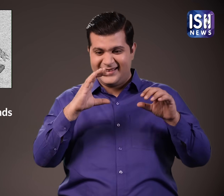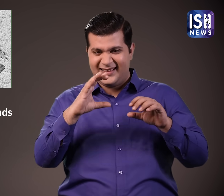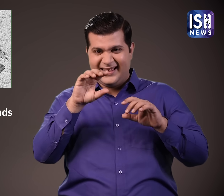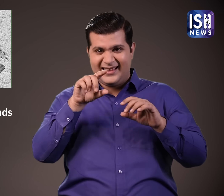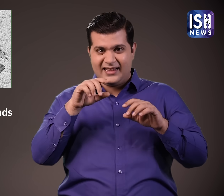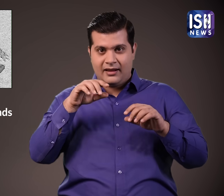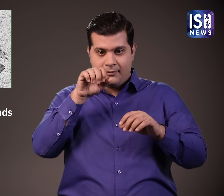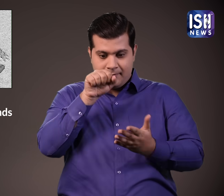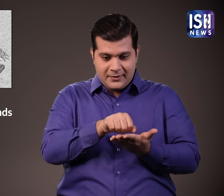this picture.